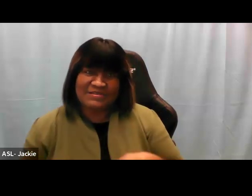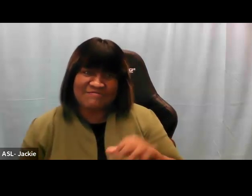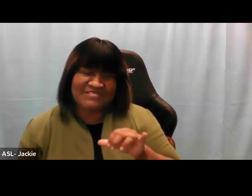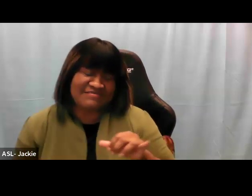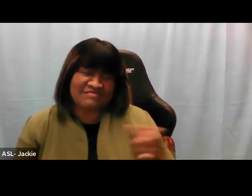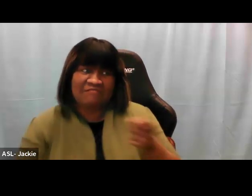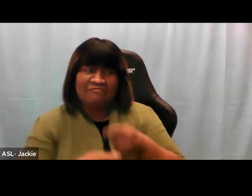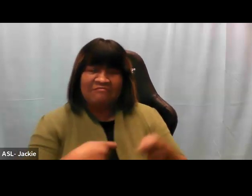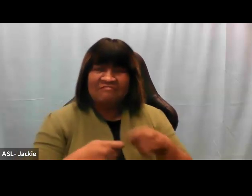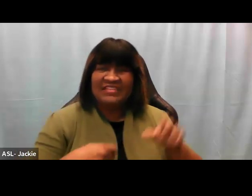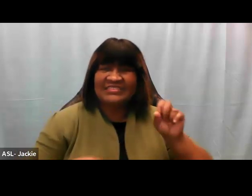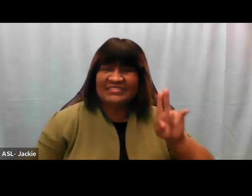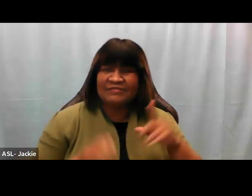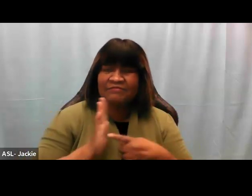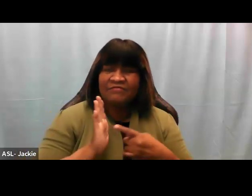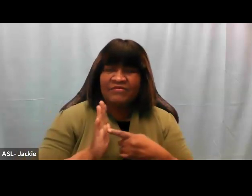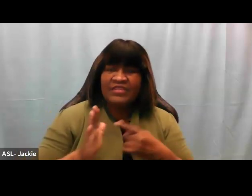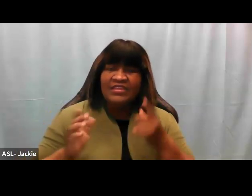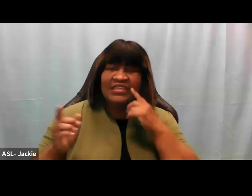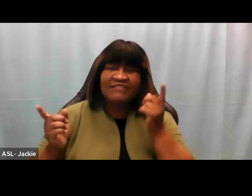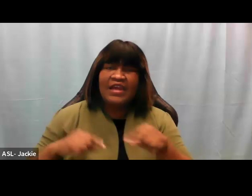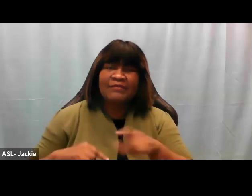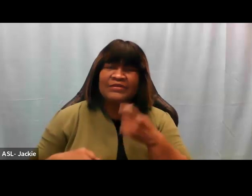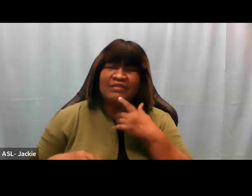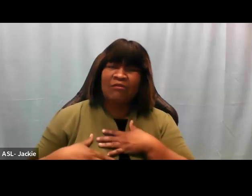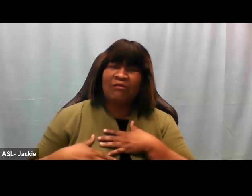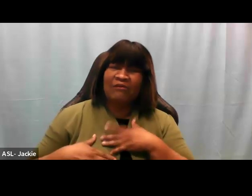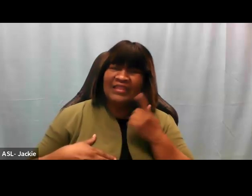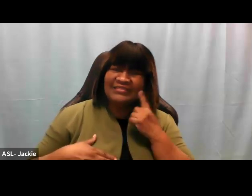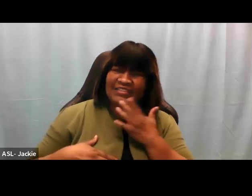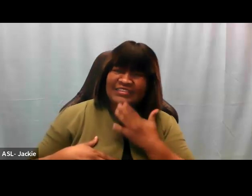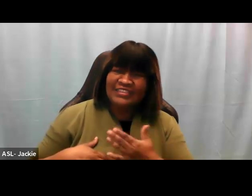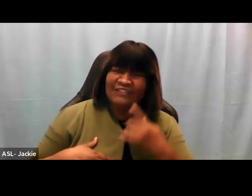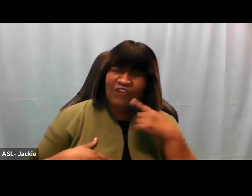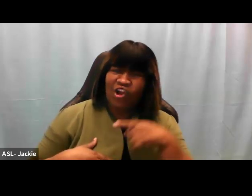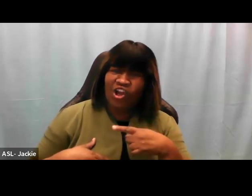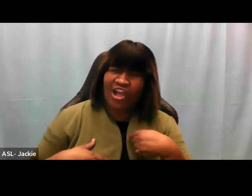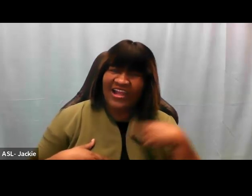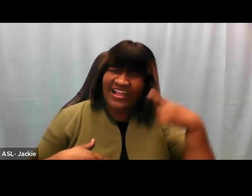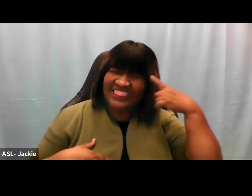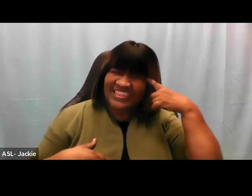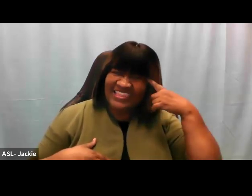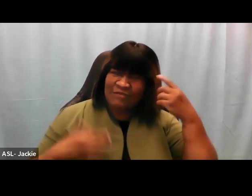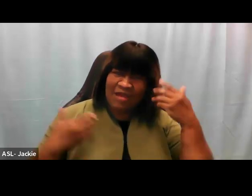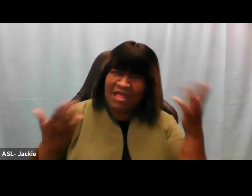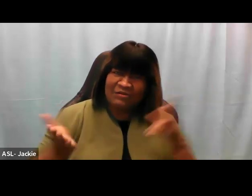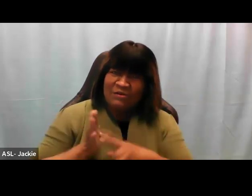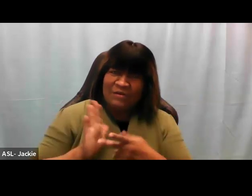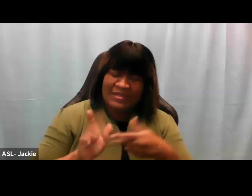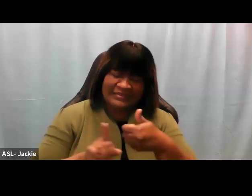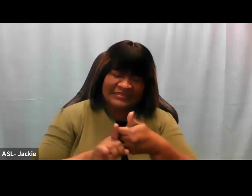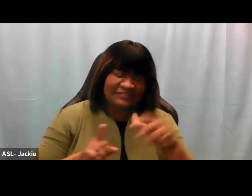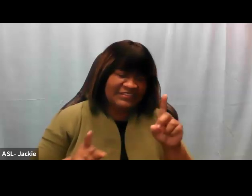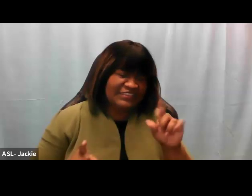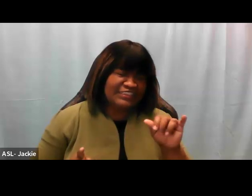But also don't worry if currently you're saying, that sounds really great for her, I think, but I really don't know what self-direction is. I